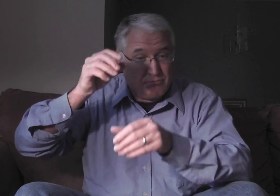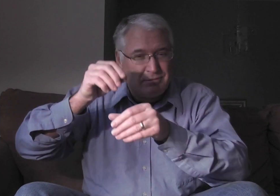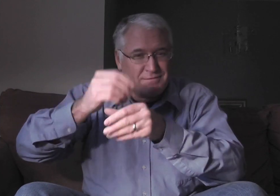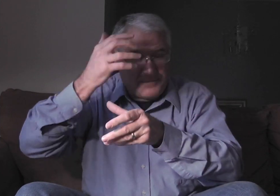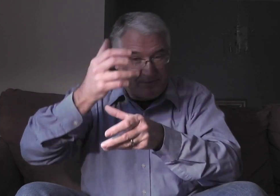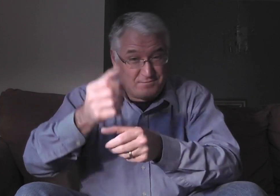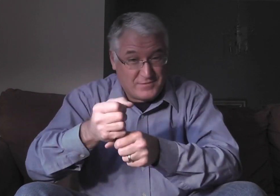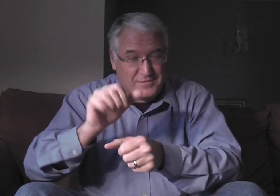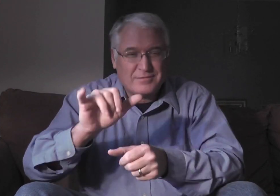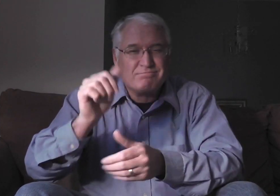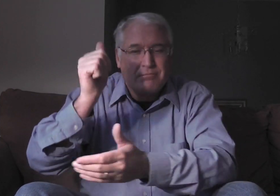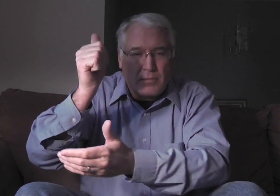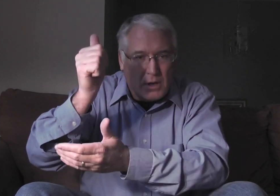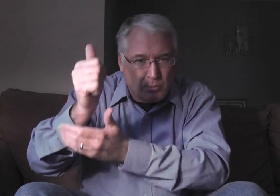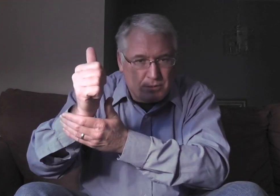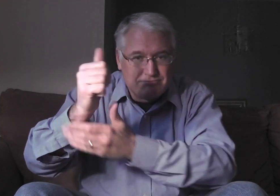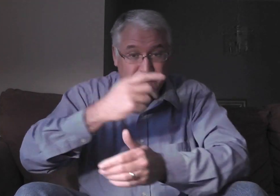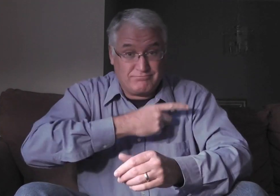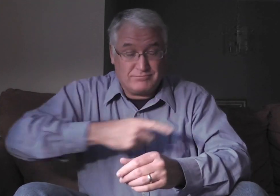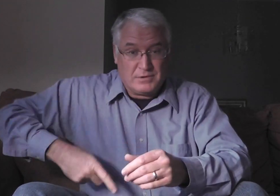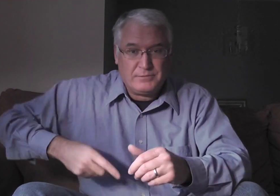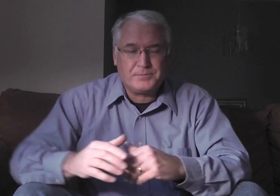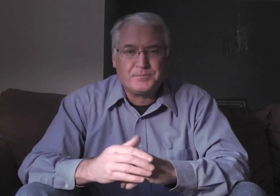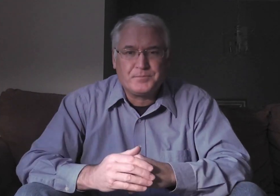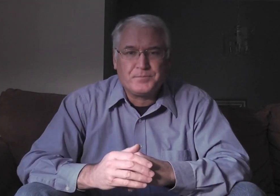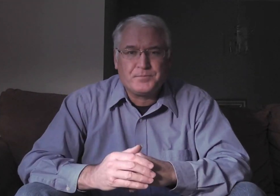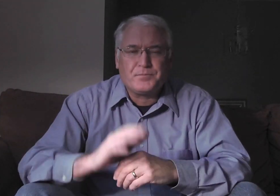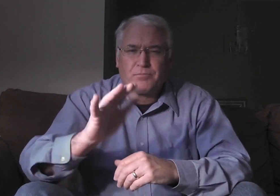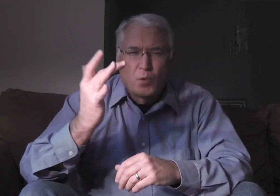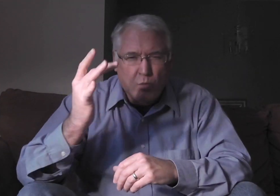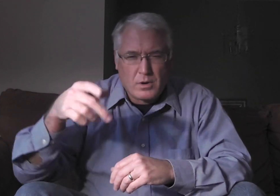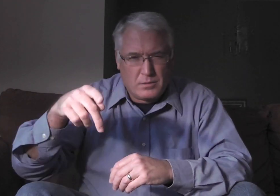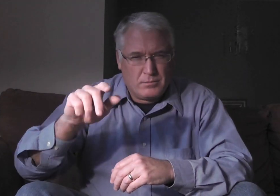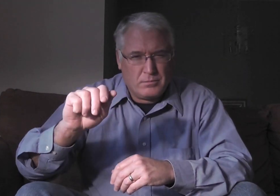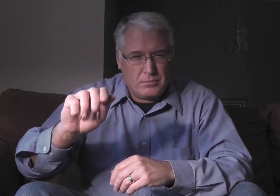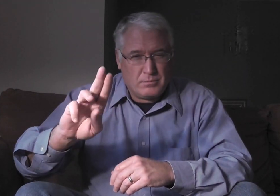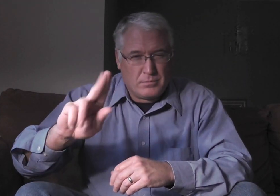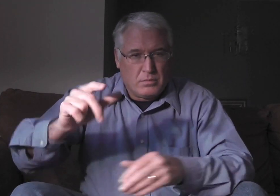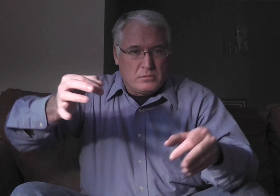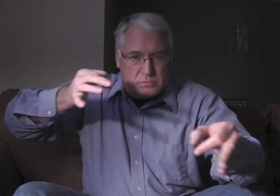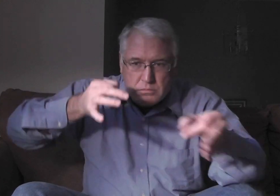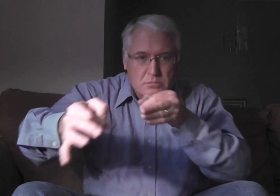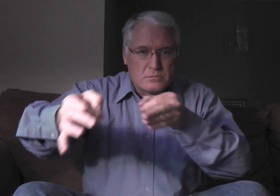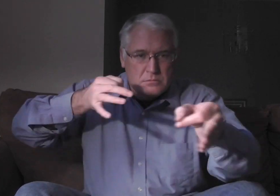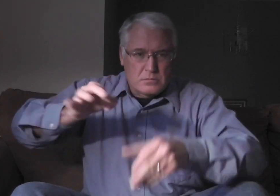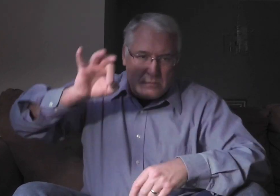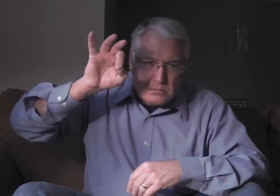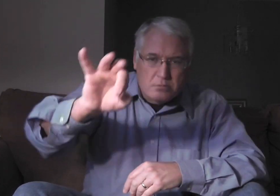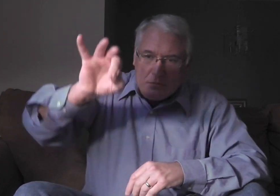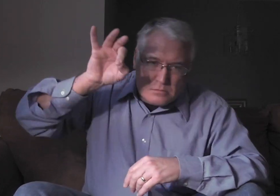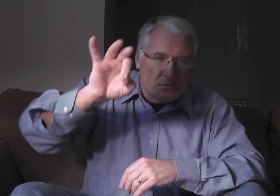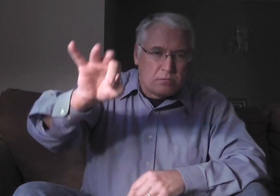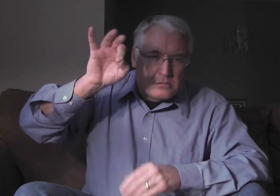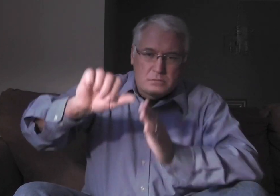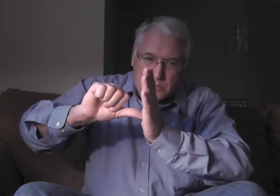our forefathers in the faith, Abraham and King David. Well, why is Paul explaining and